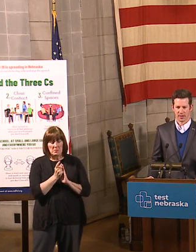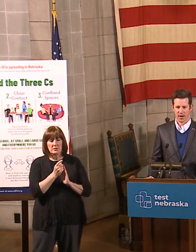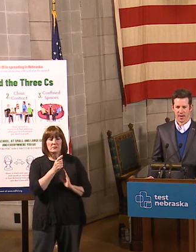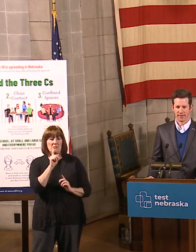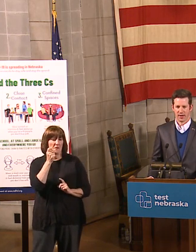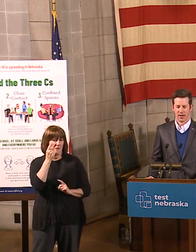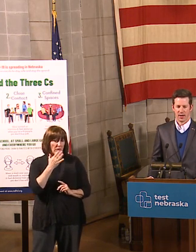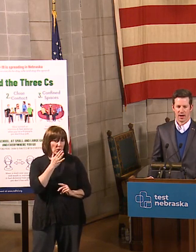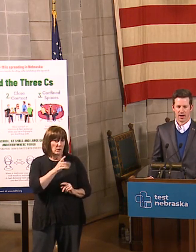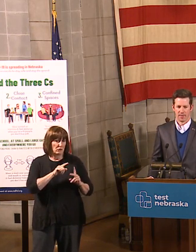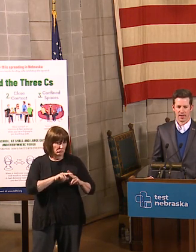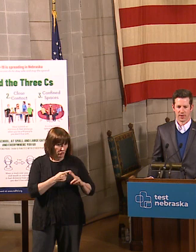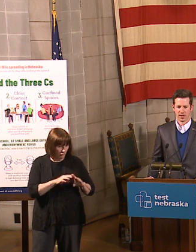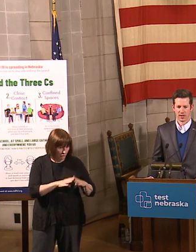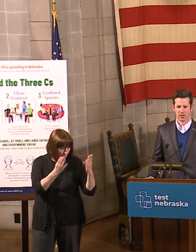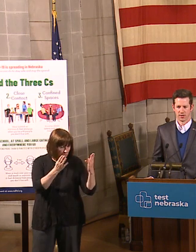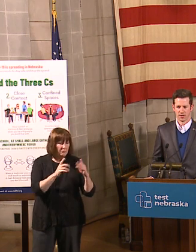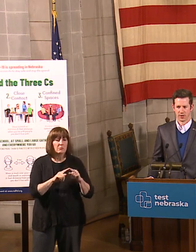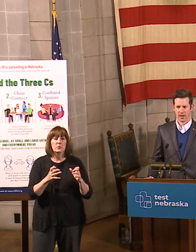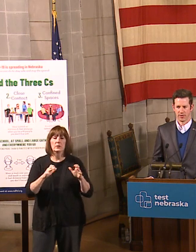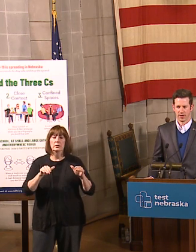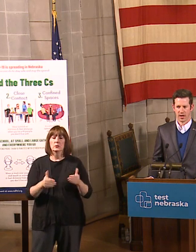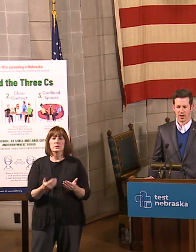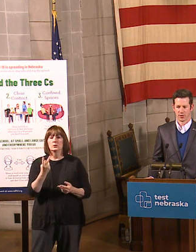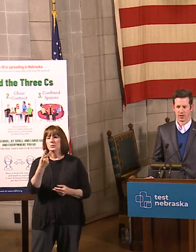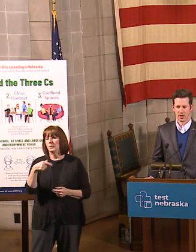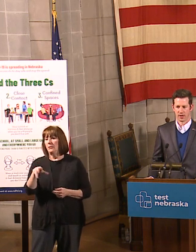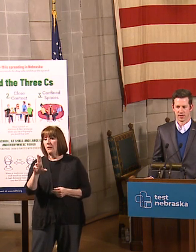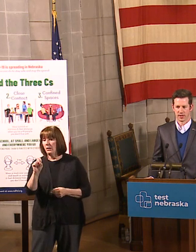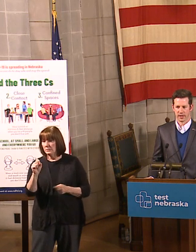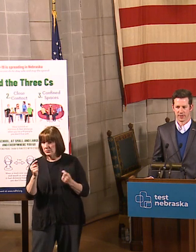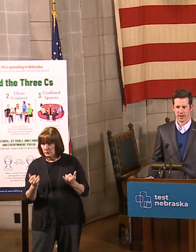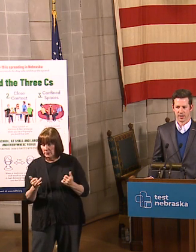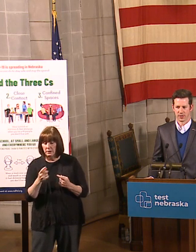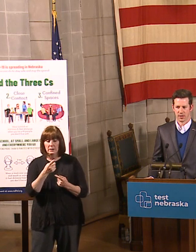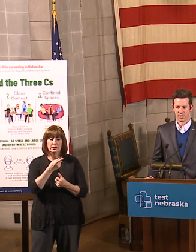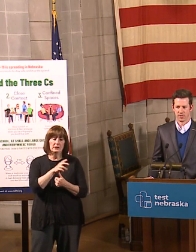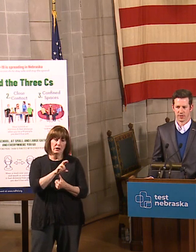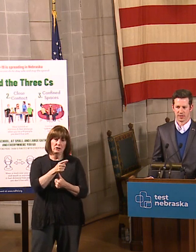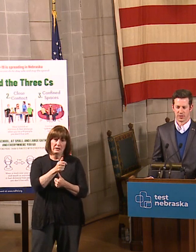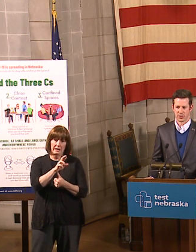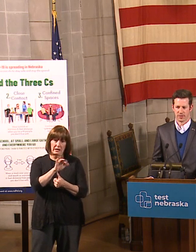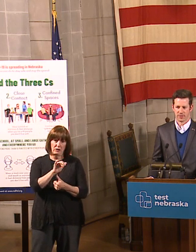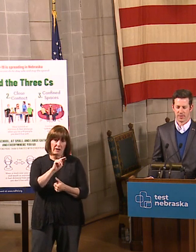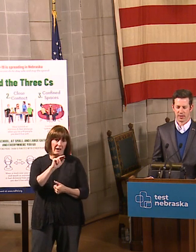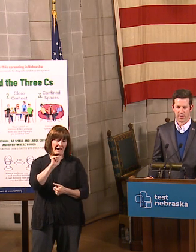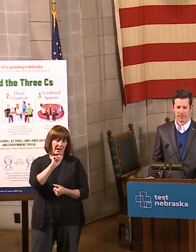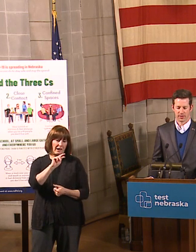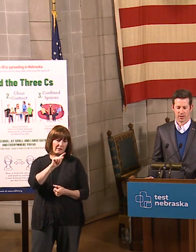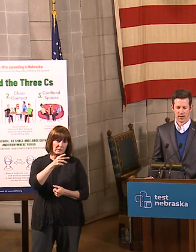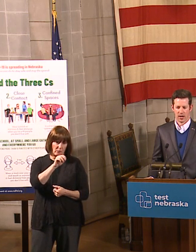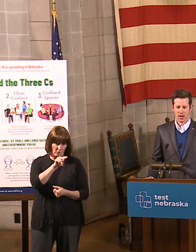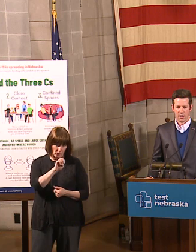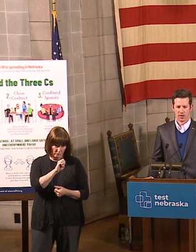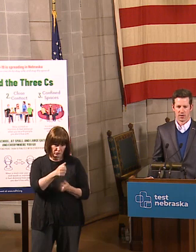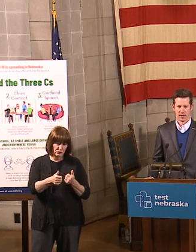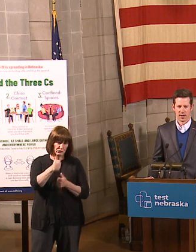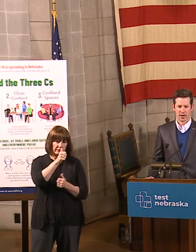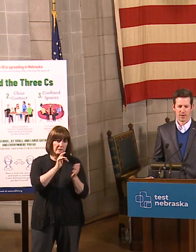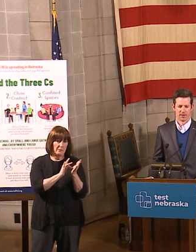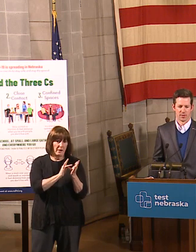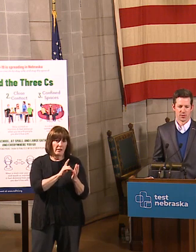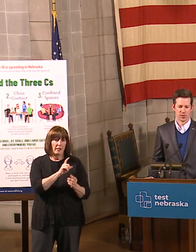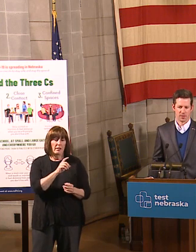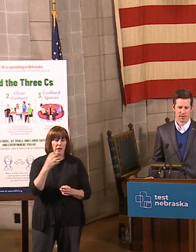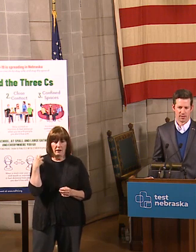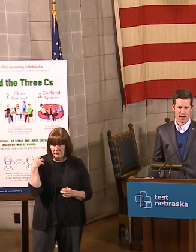kick us here off, but I wanted to introduce our two guests for the day, which are Dr. Gary Antone, who's the state's Chief Medical Officer, who's going to be